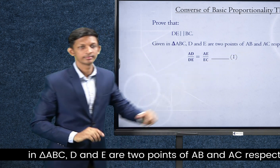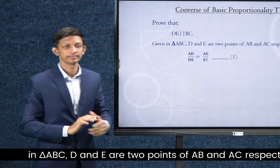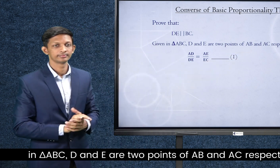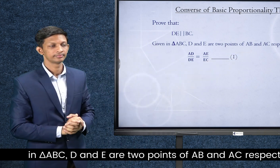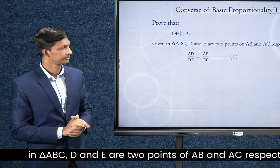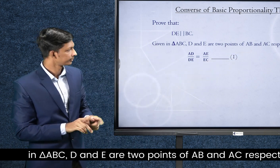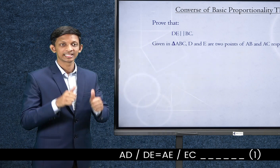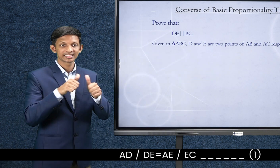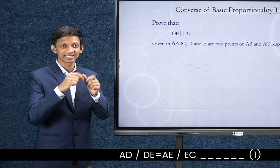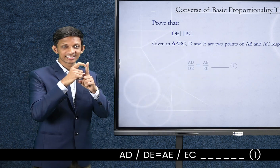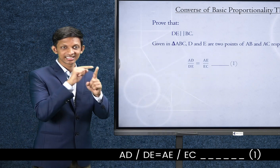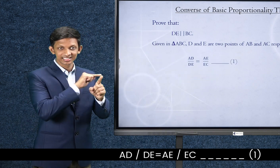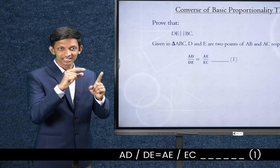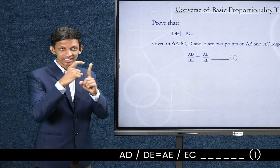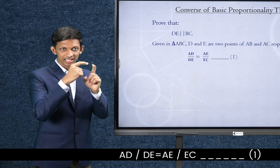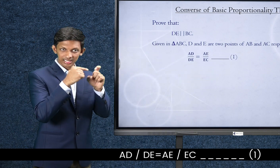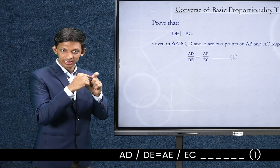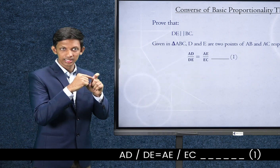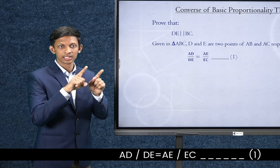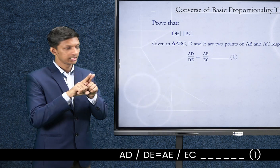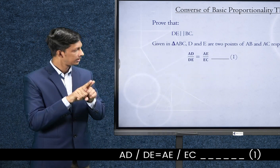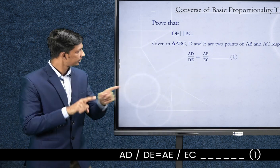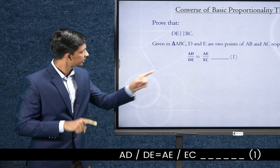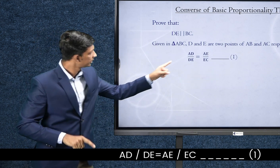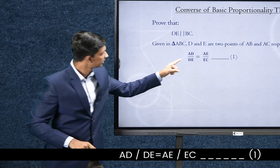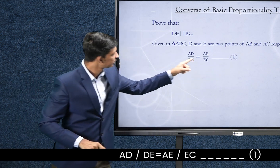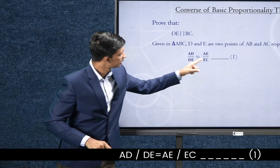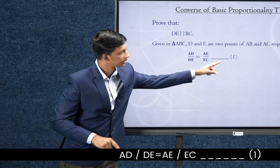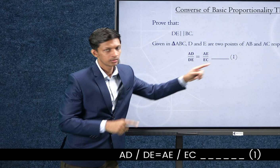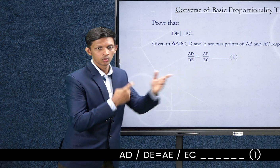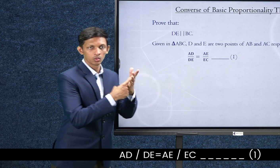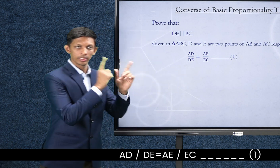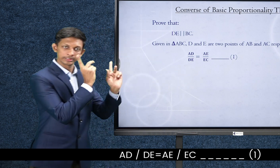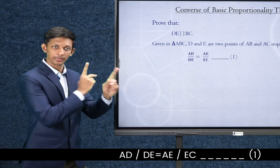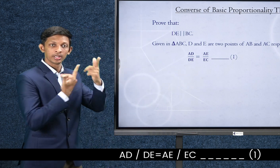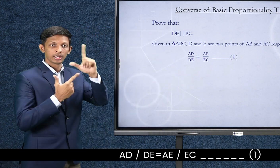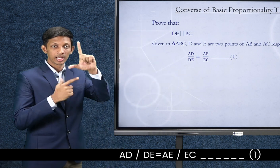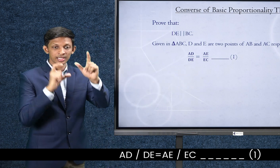such that AD by DE is equal to AE by EC. Consider it as equation 1.